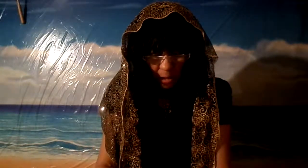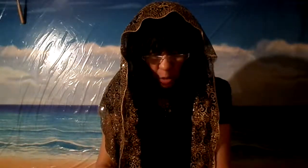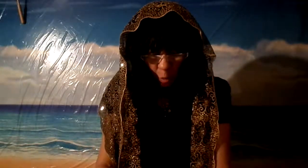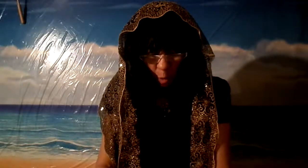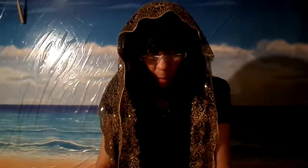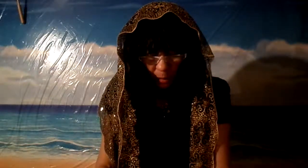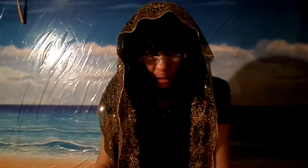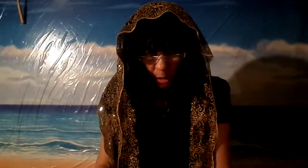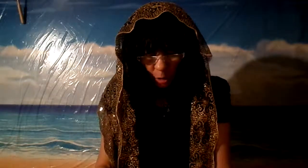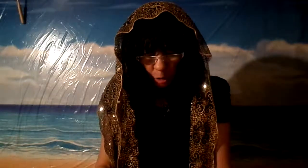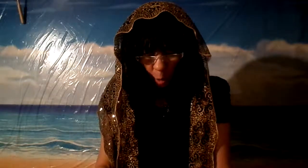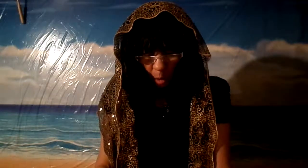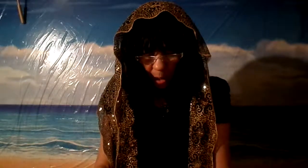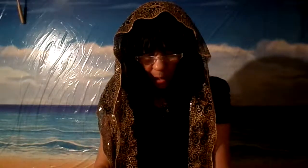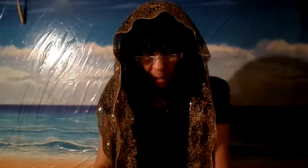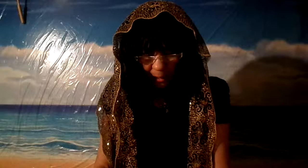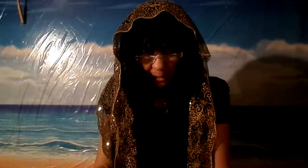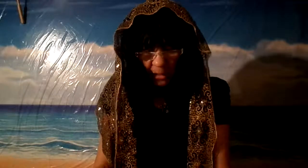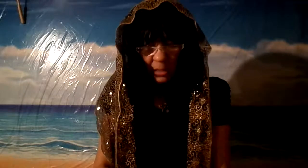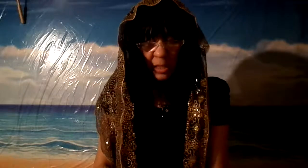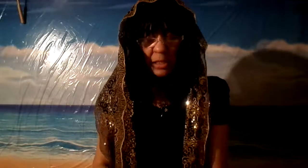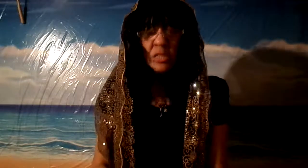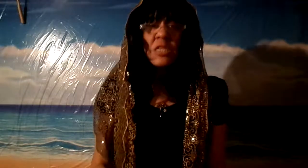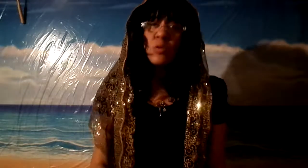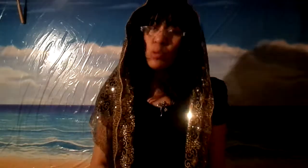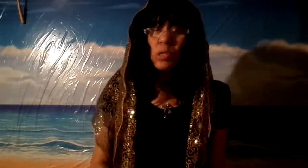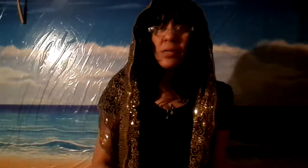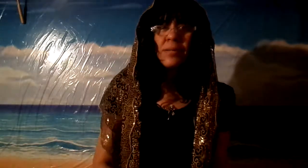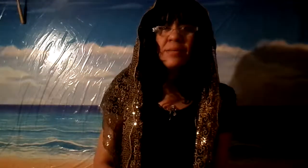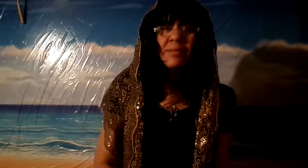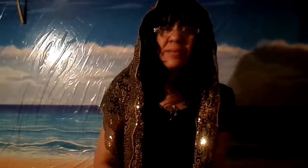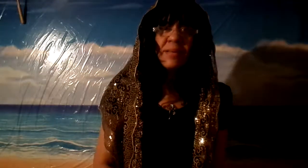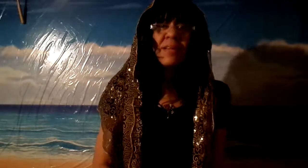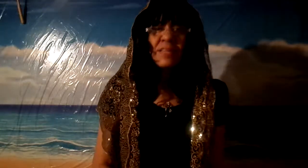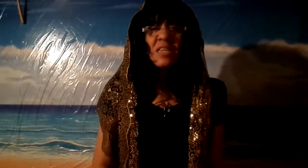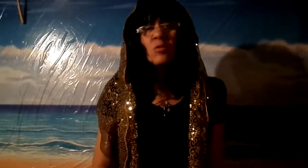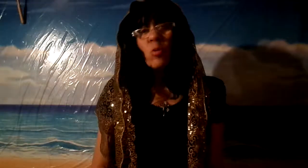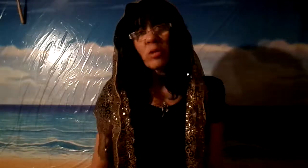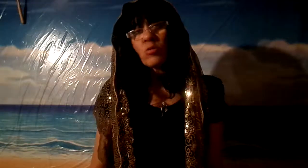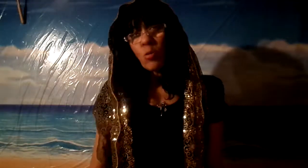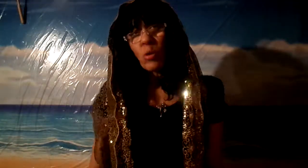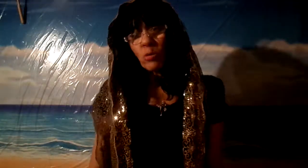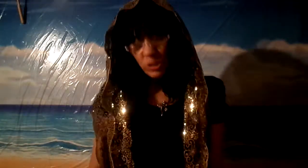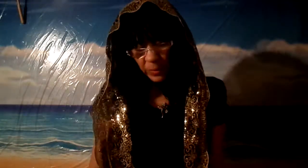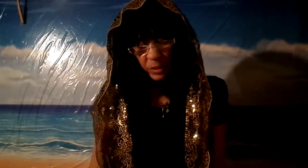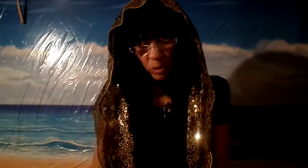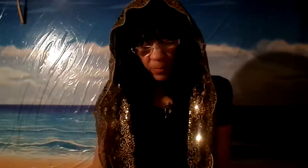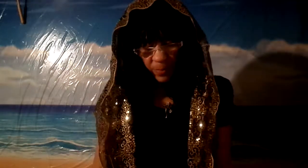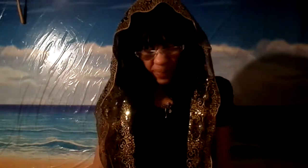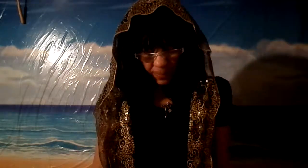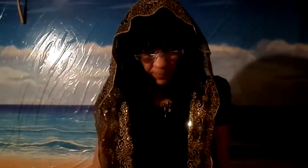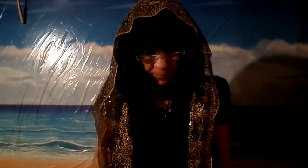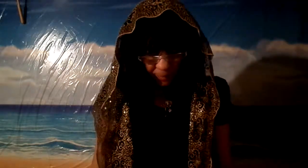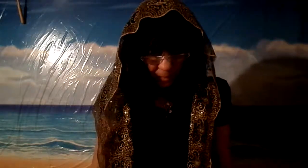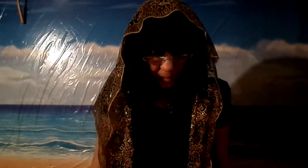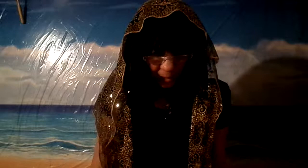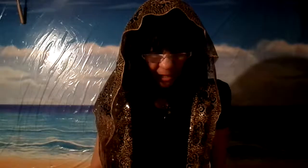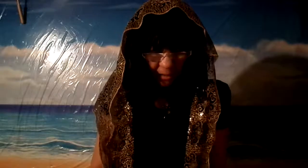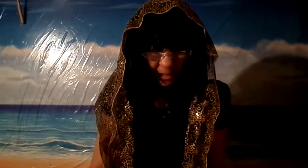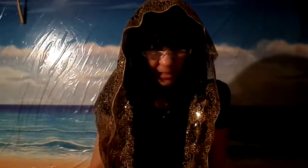to open door in this world. That's the way you, when you speak tongue. This